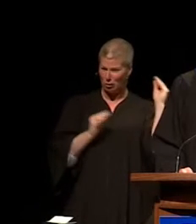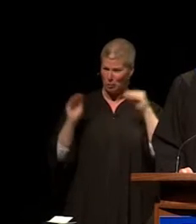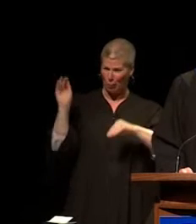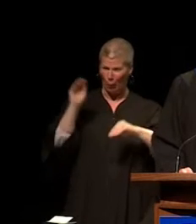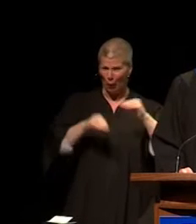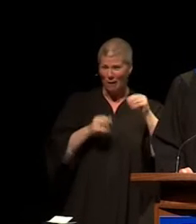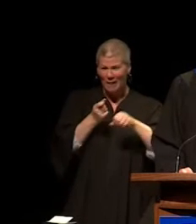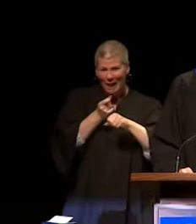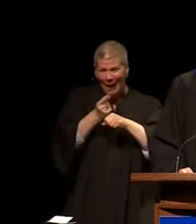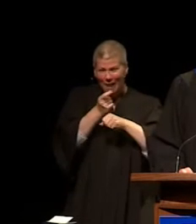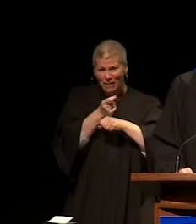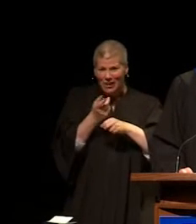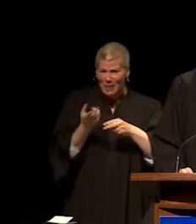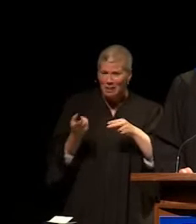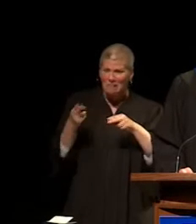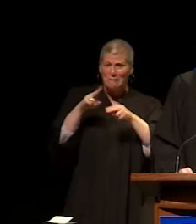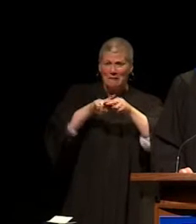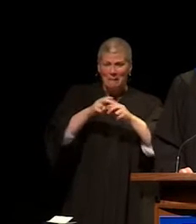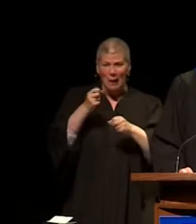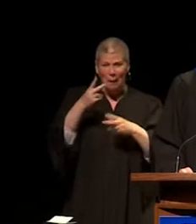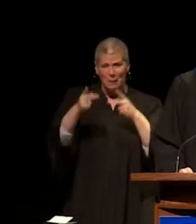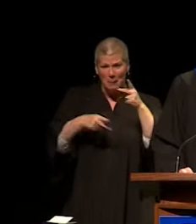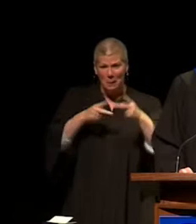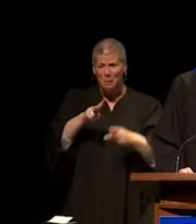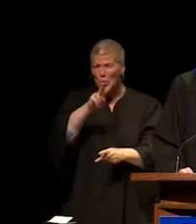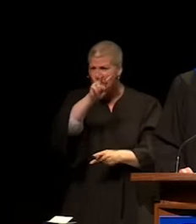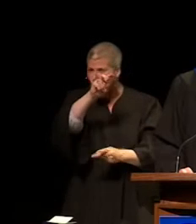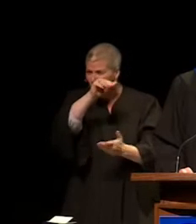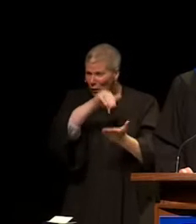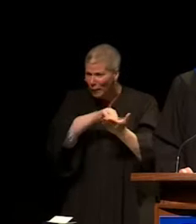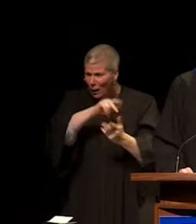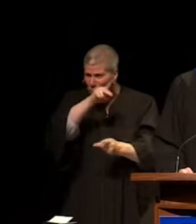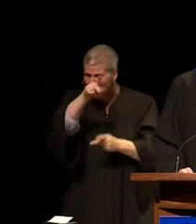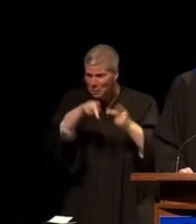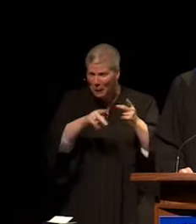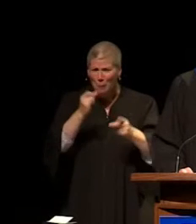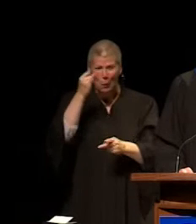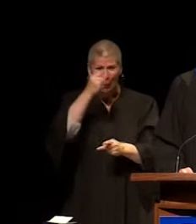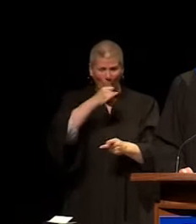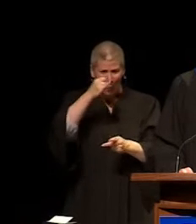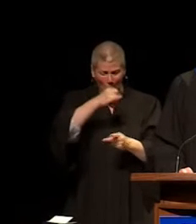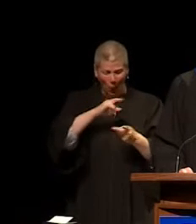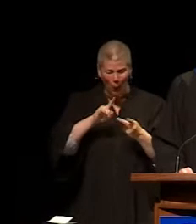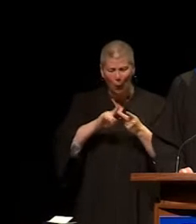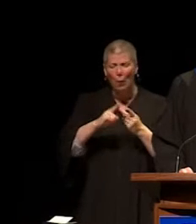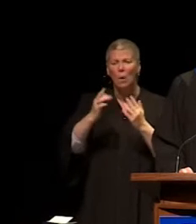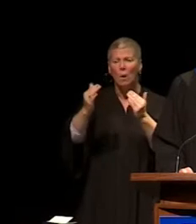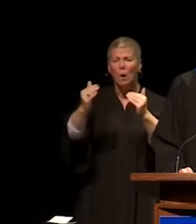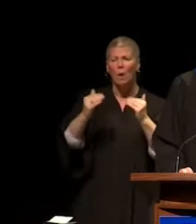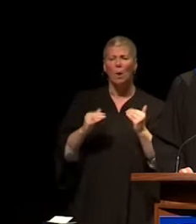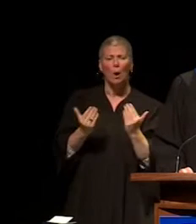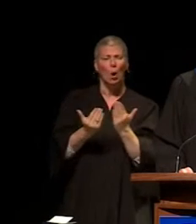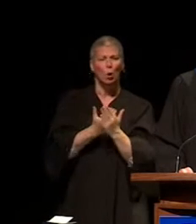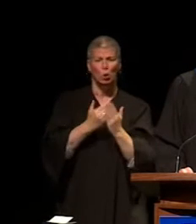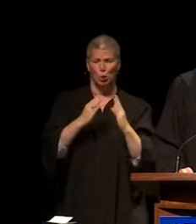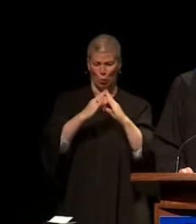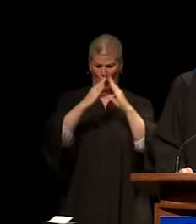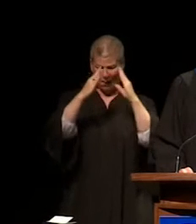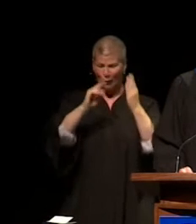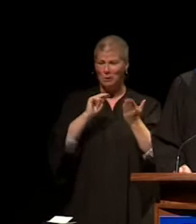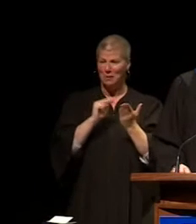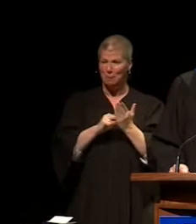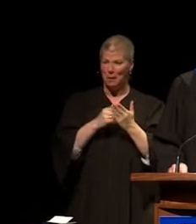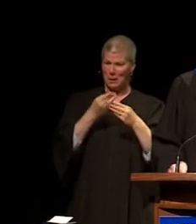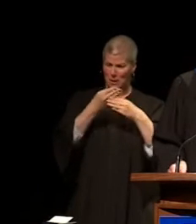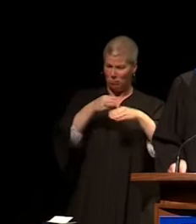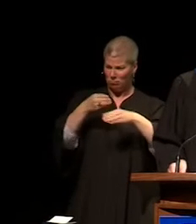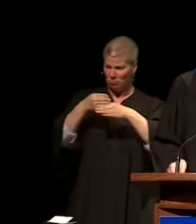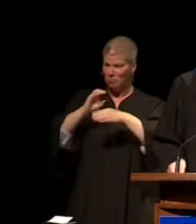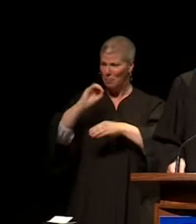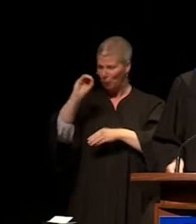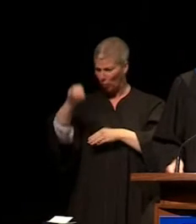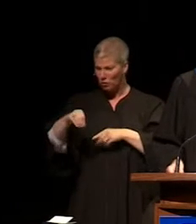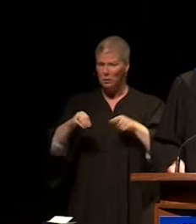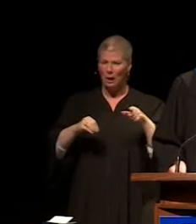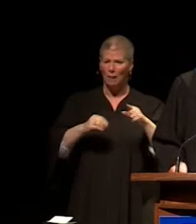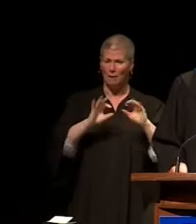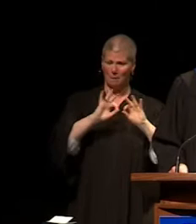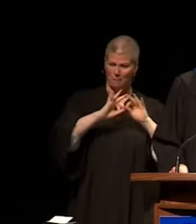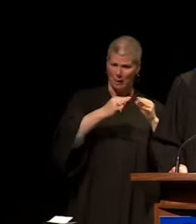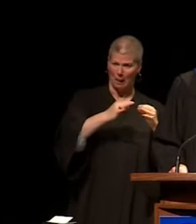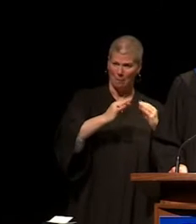people a year. New housing breaks down as 25% singles averaging in excess